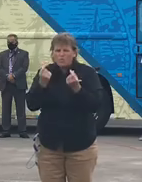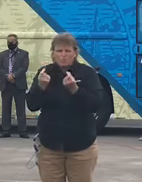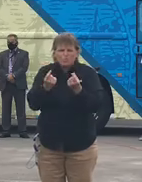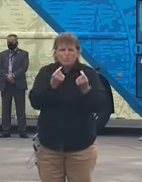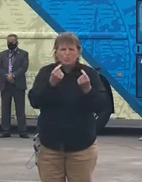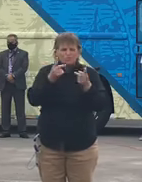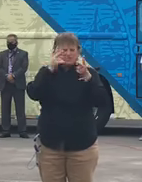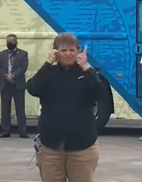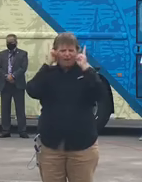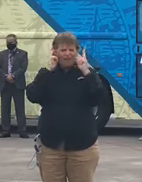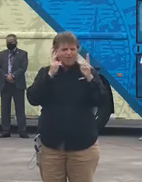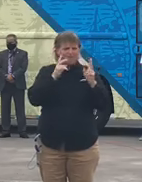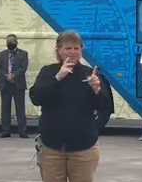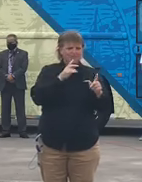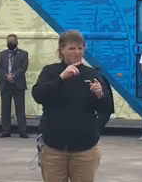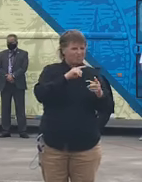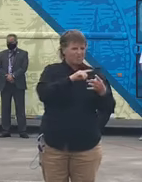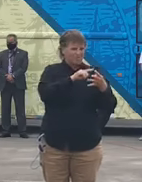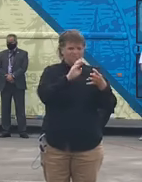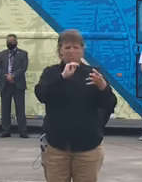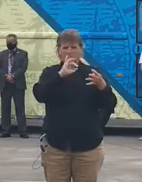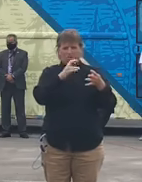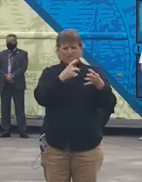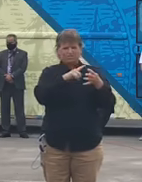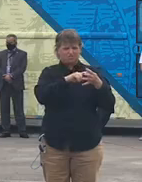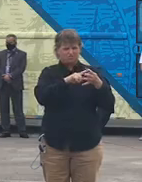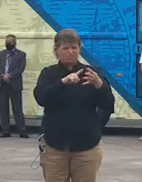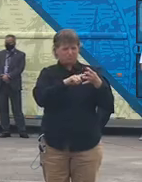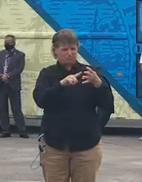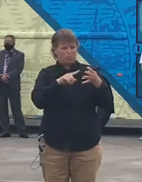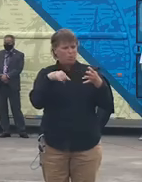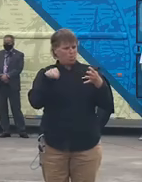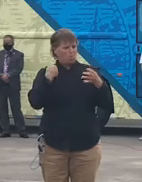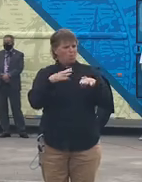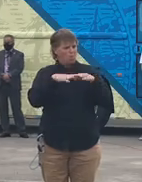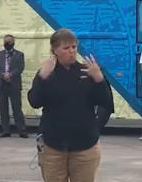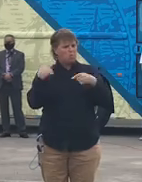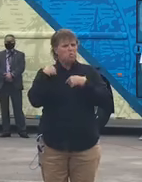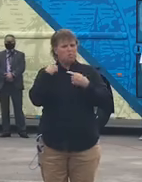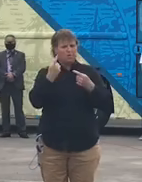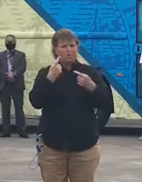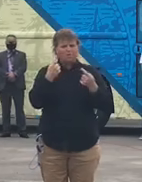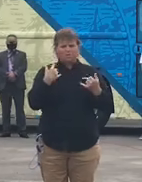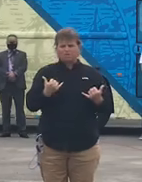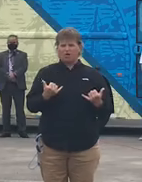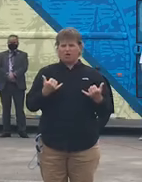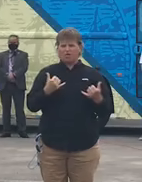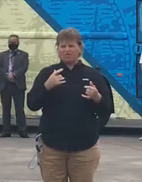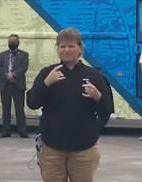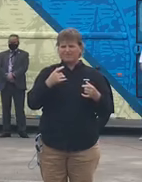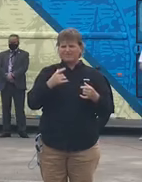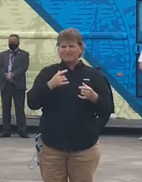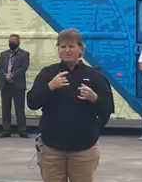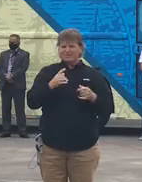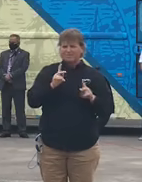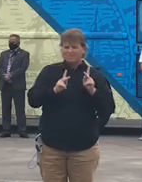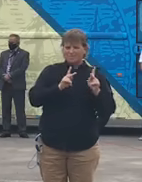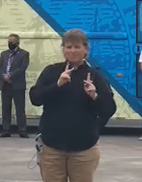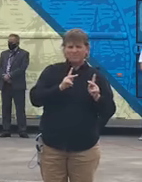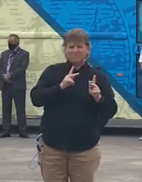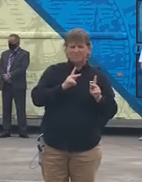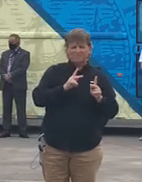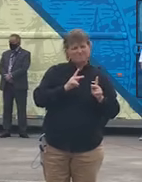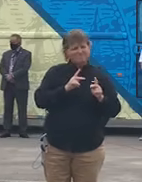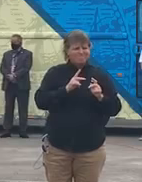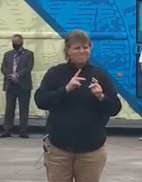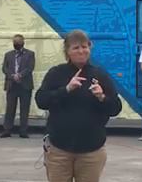of March. And I don't know that they've actually sparked the outbreaks, because I think the folks have been taking